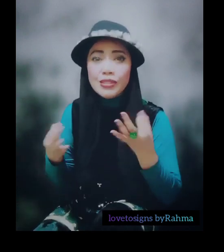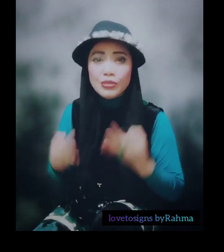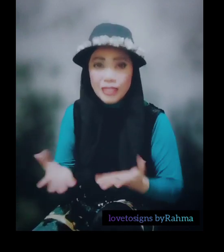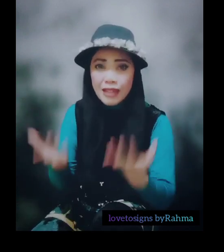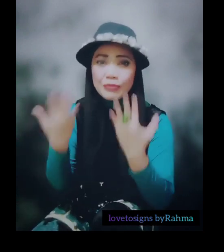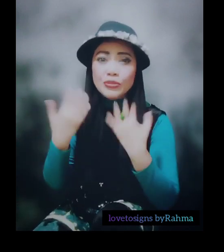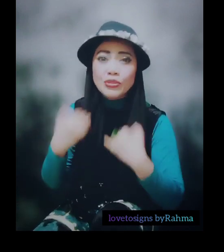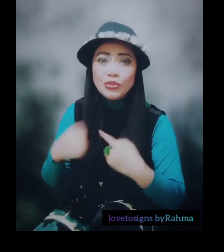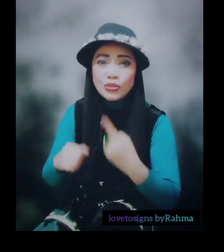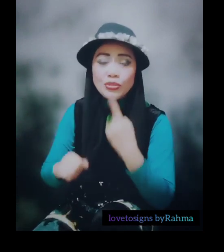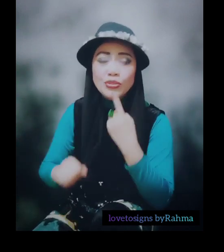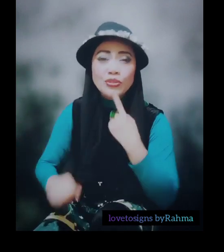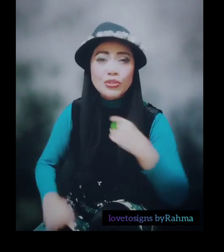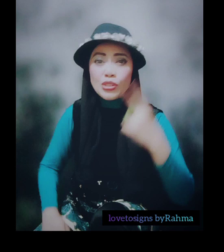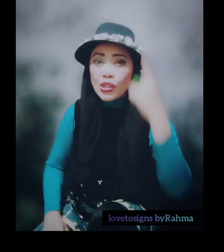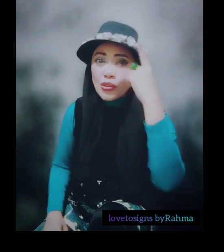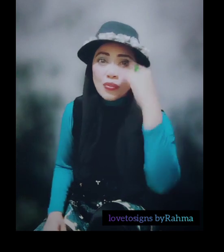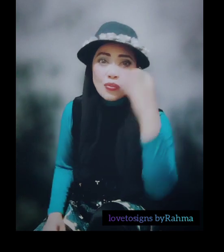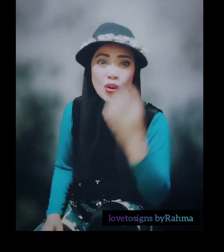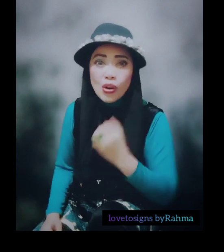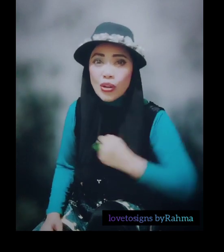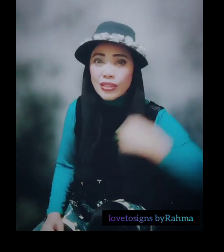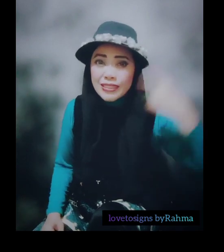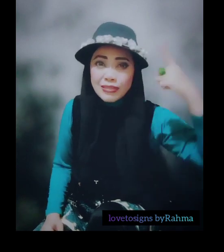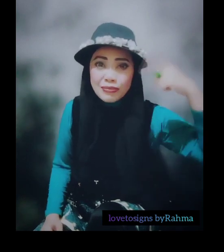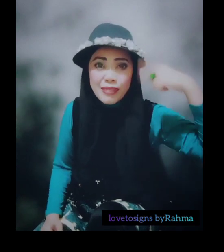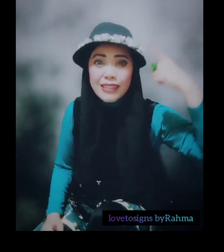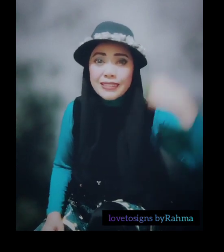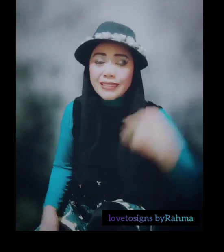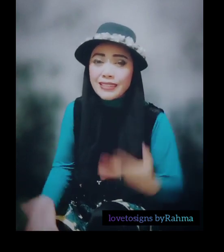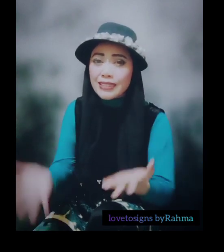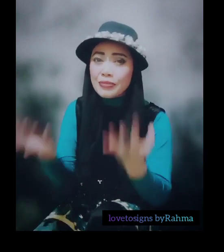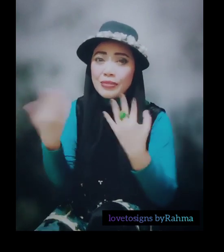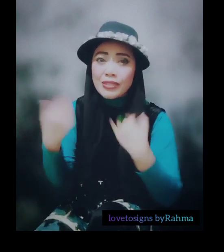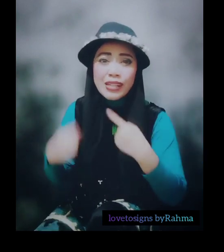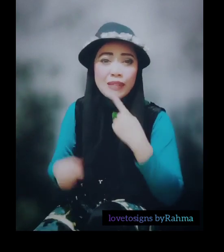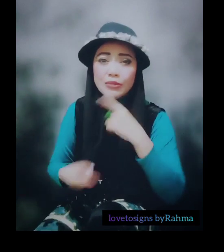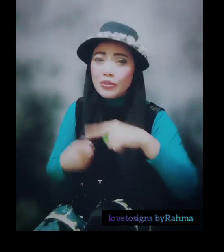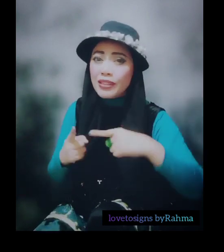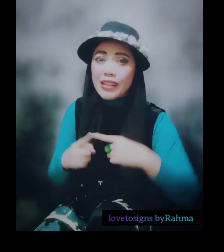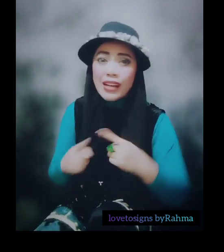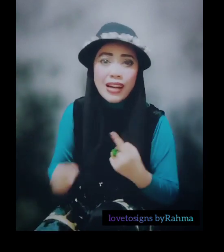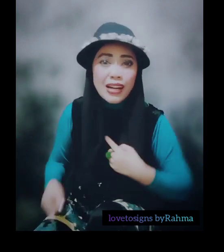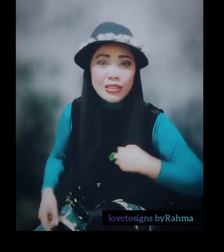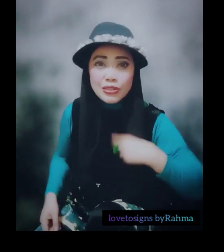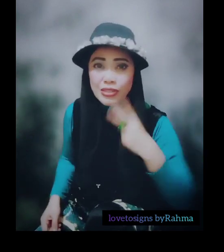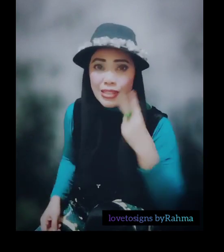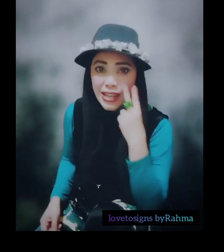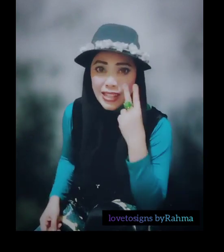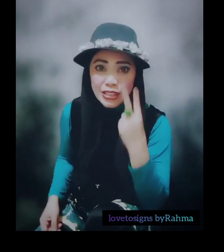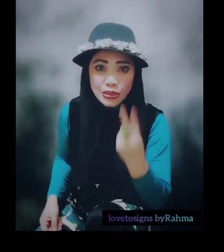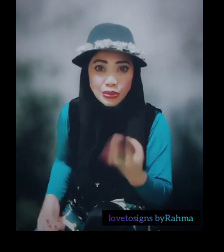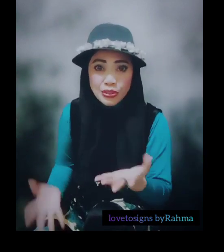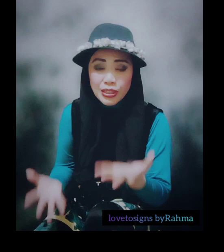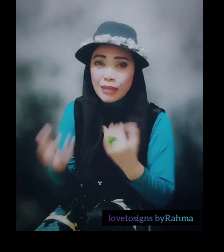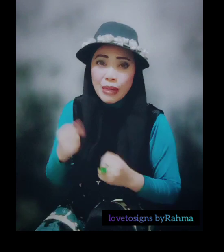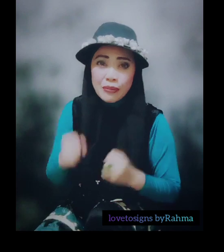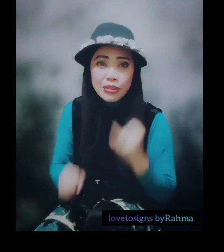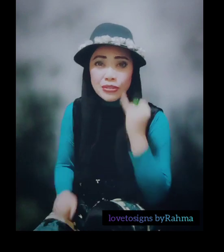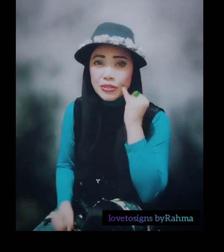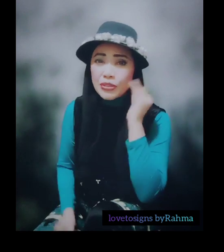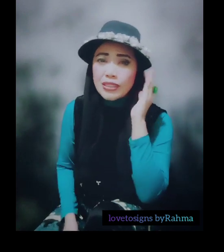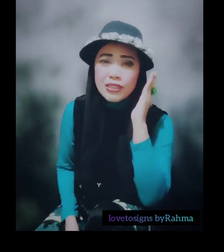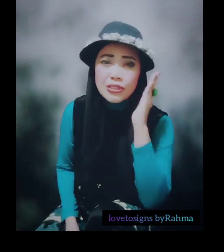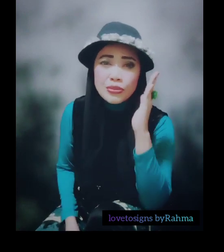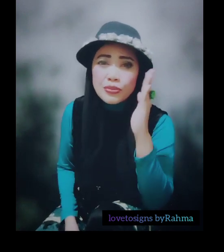they do come true. For did my dreams come true when I looked at you? And